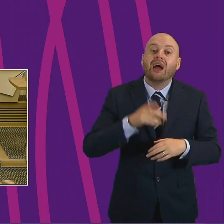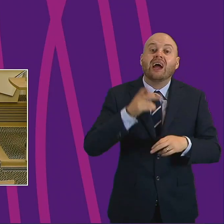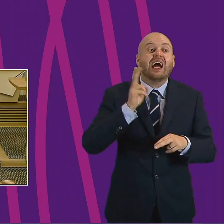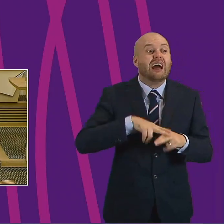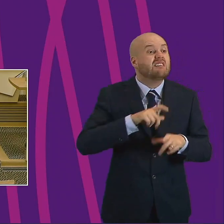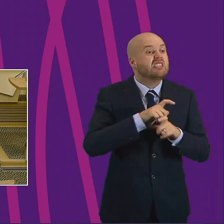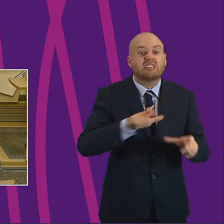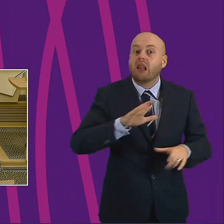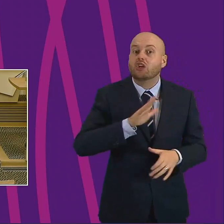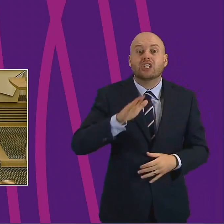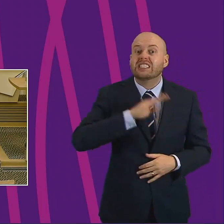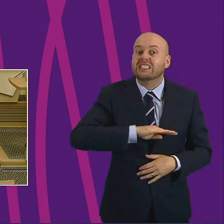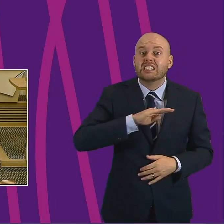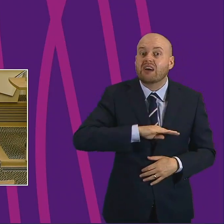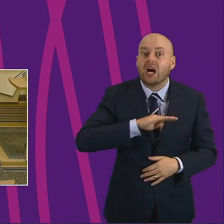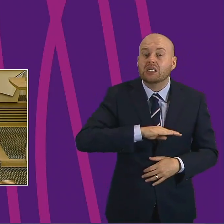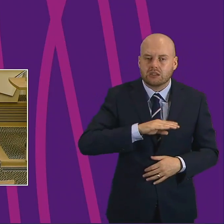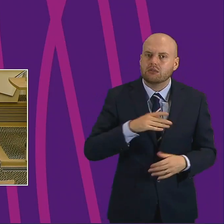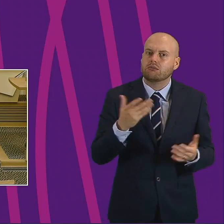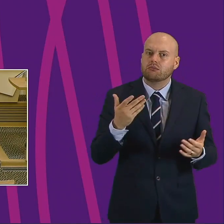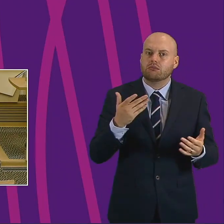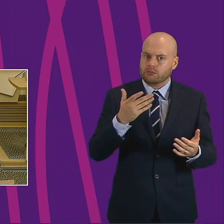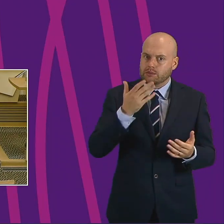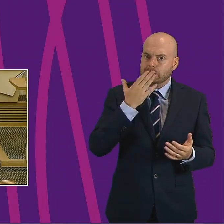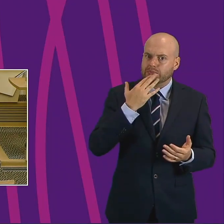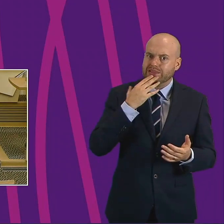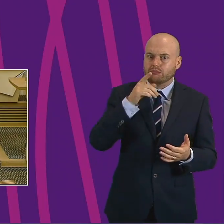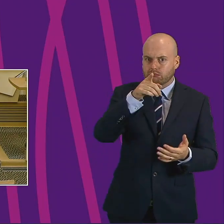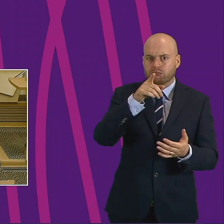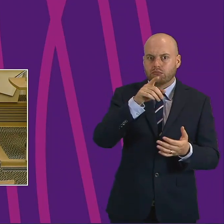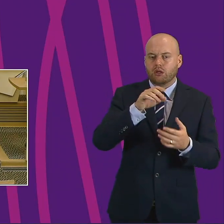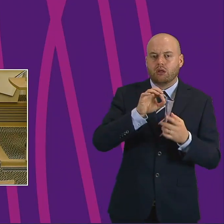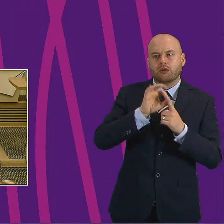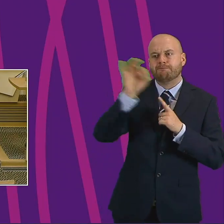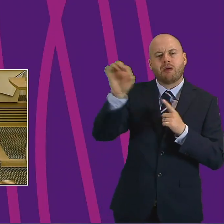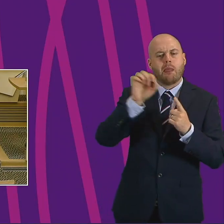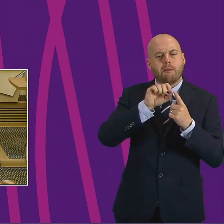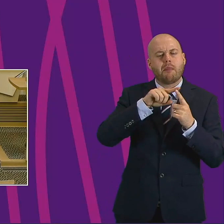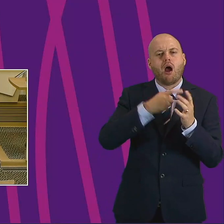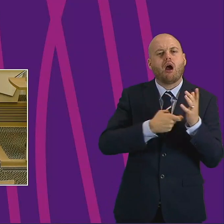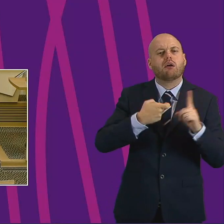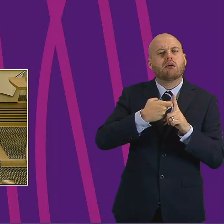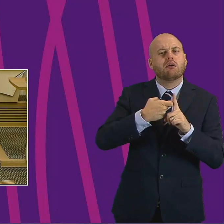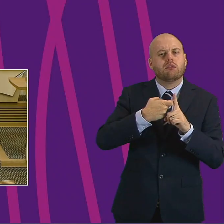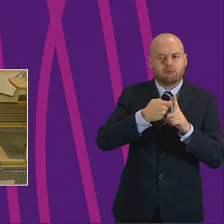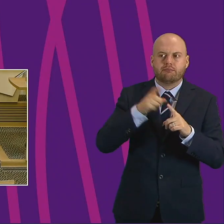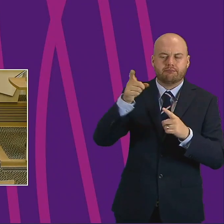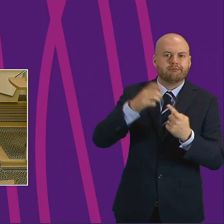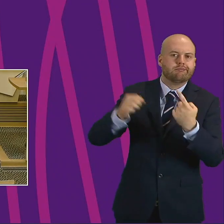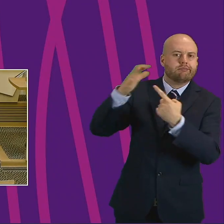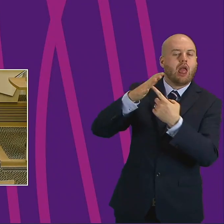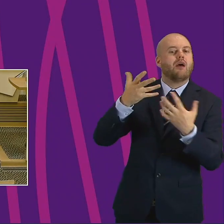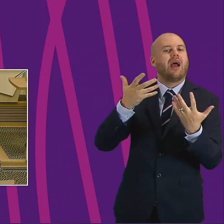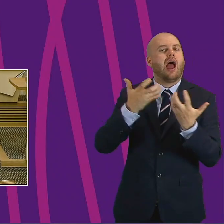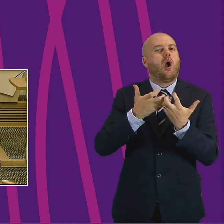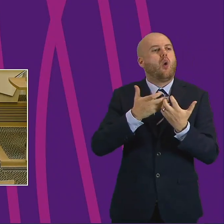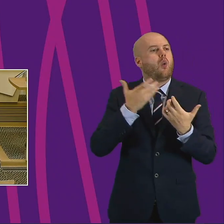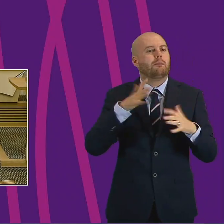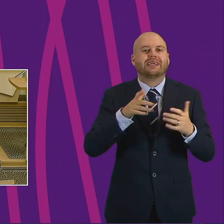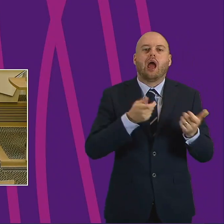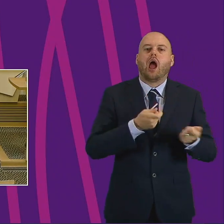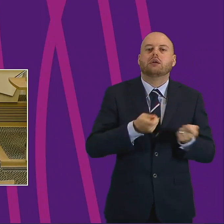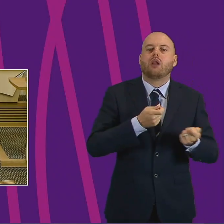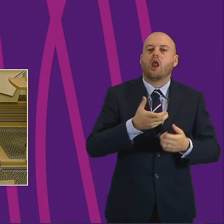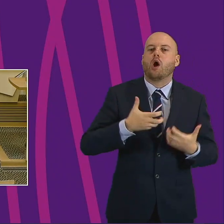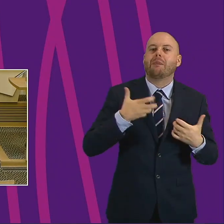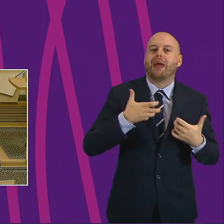complaint to Police Scotland, he can make a complaint to the PERC as well in relation to the handling of that complaint. So there are